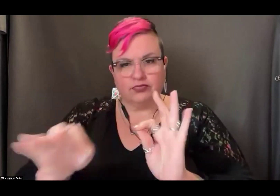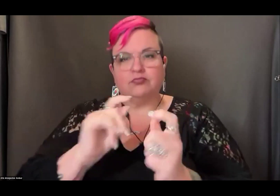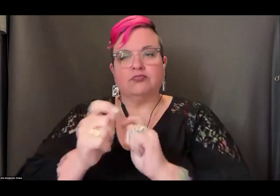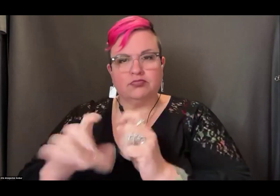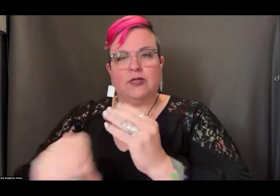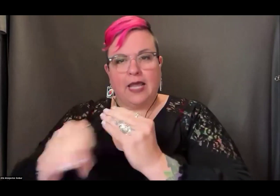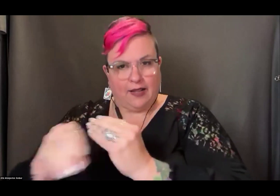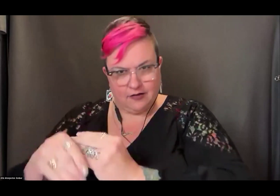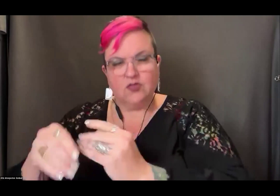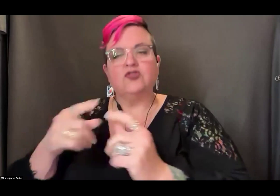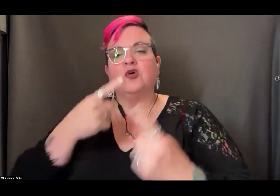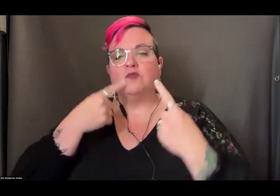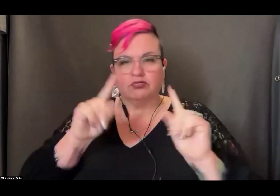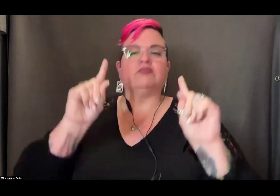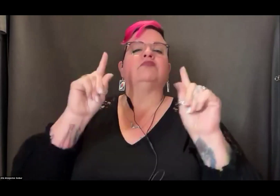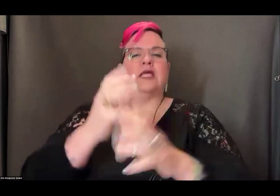want.